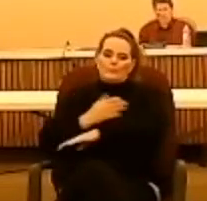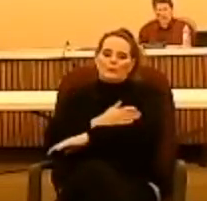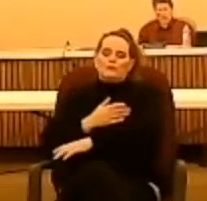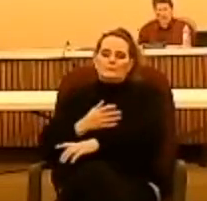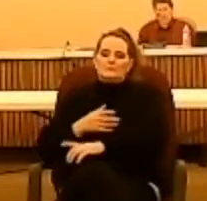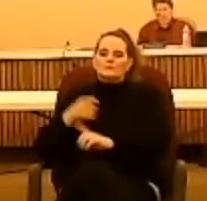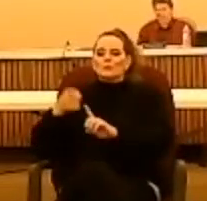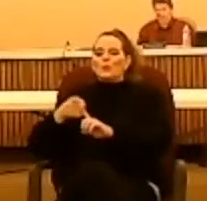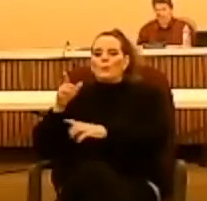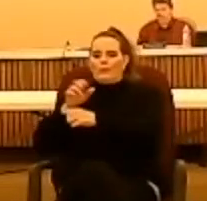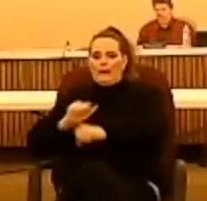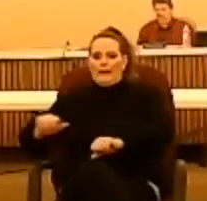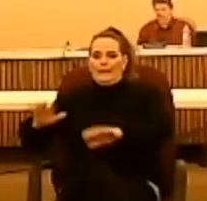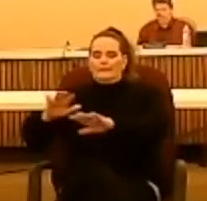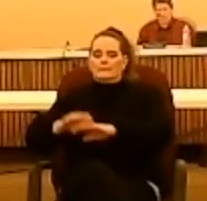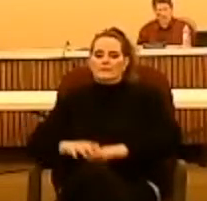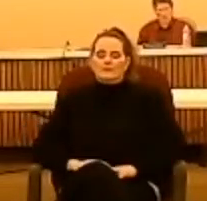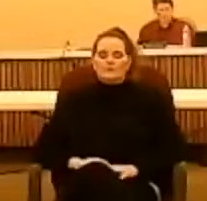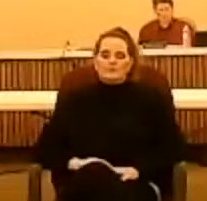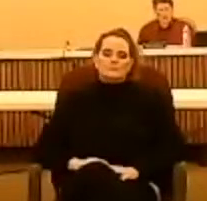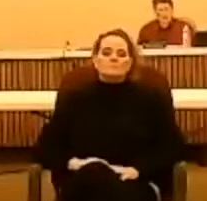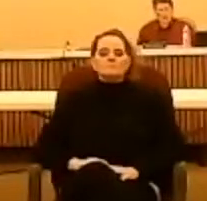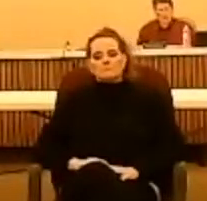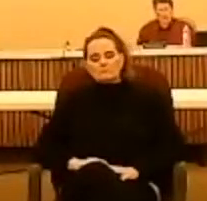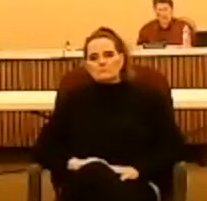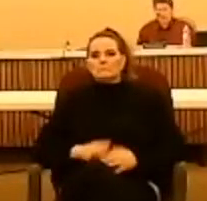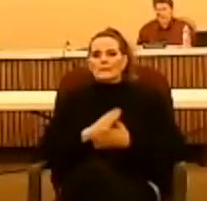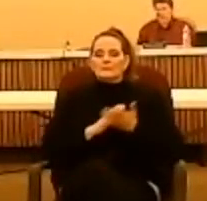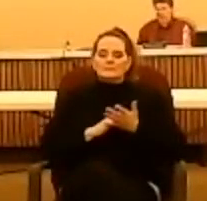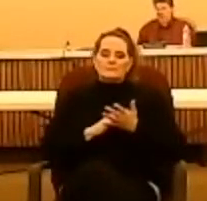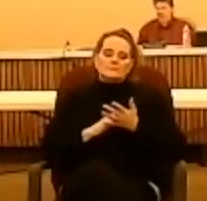We're looking at some initial plan.